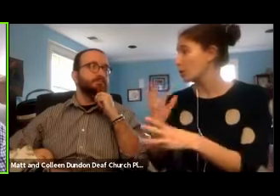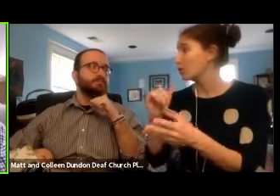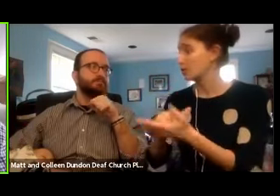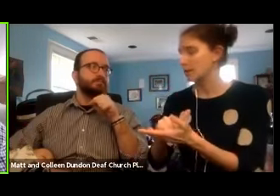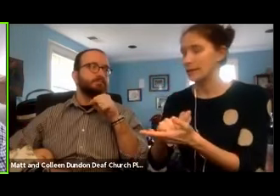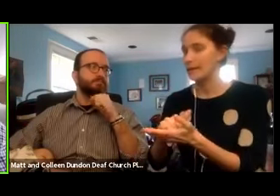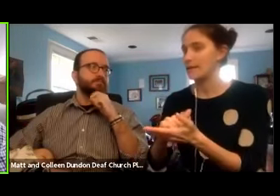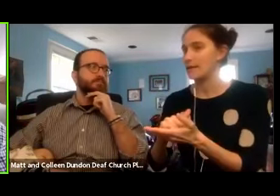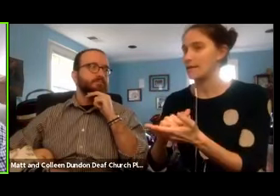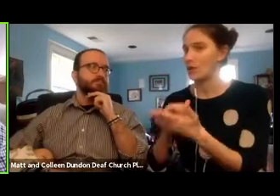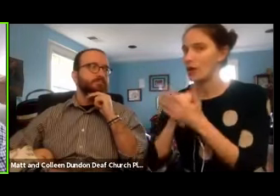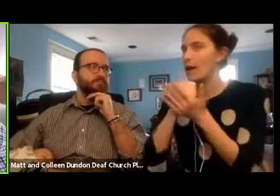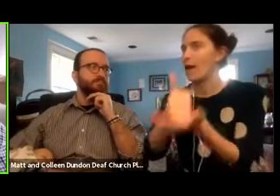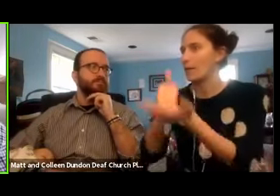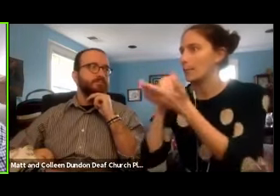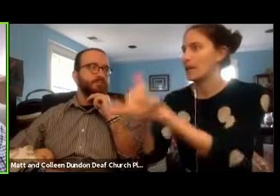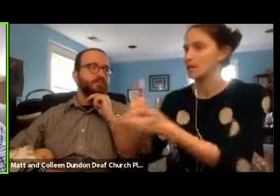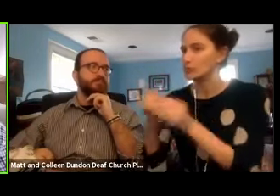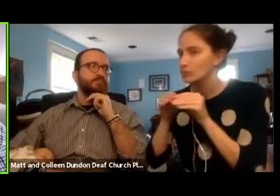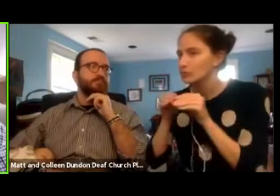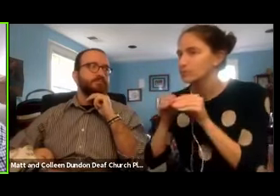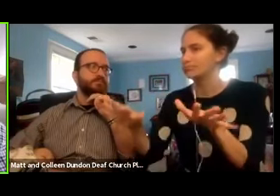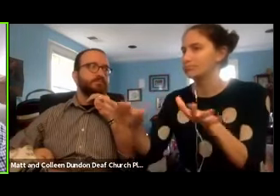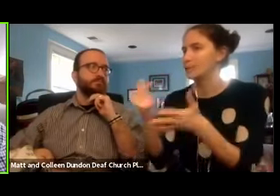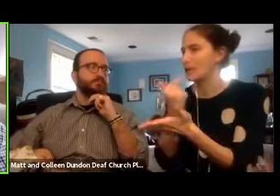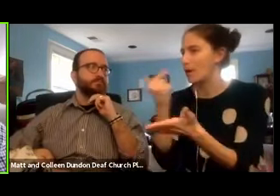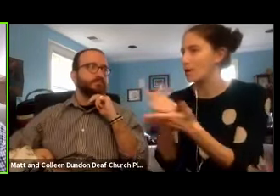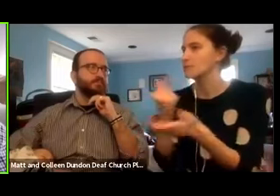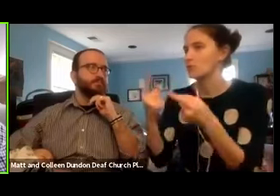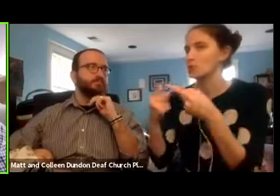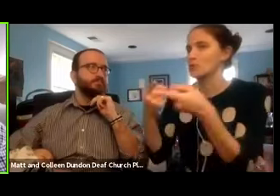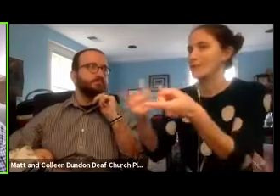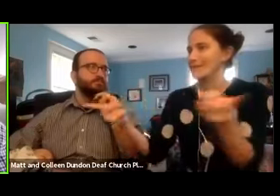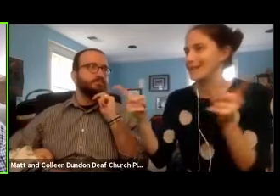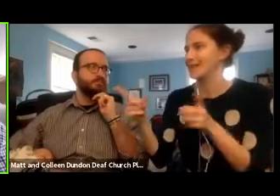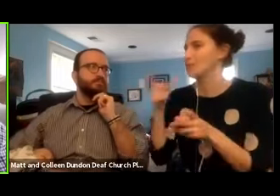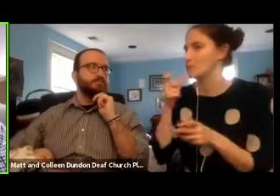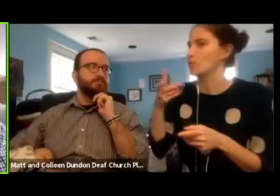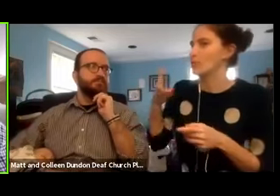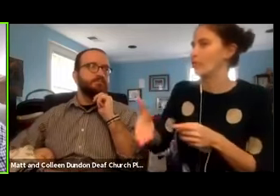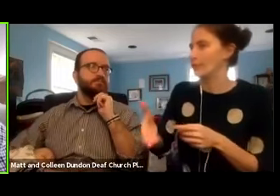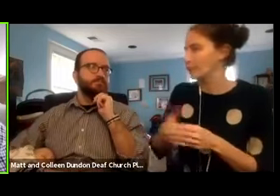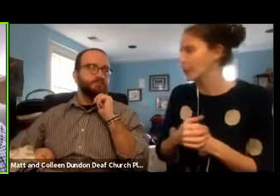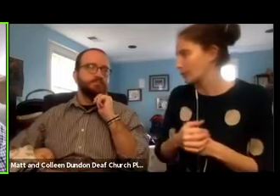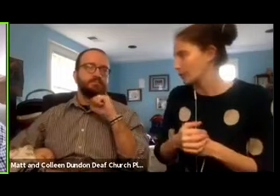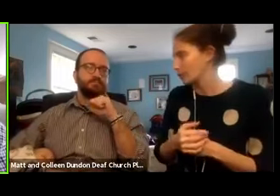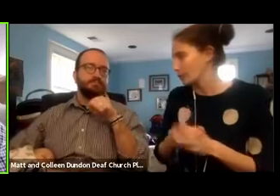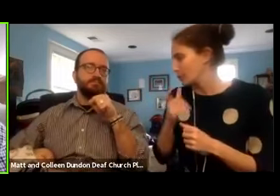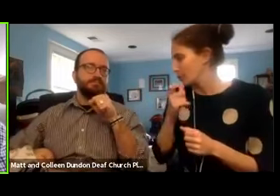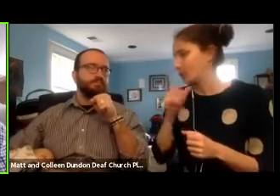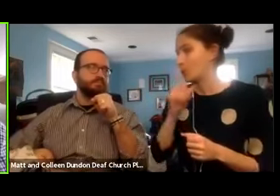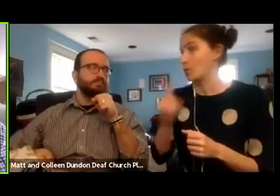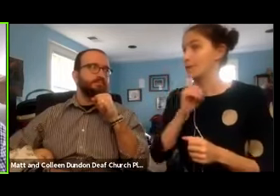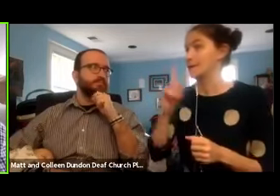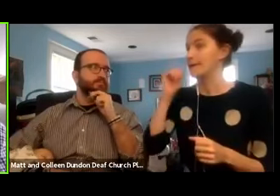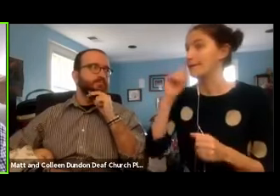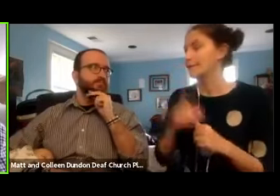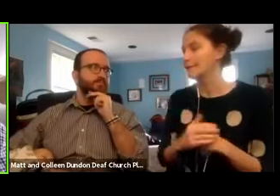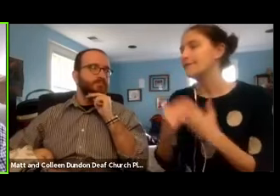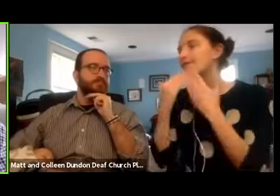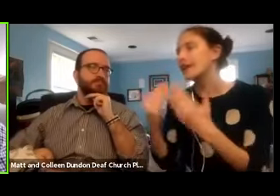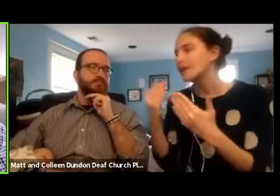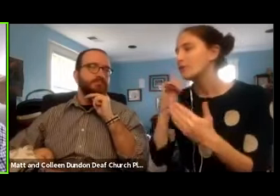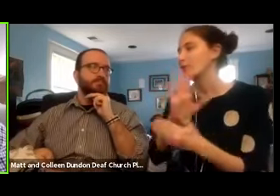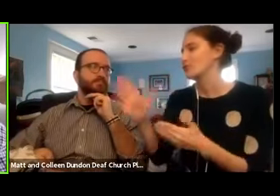helping get the gospel to these who are there in and who are deaf. Thank you